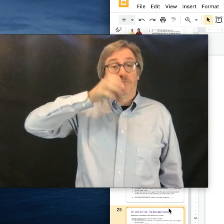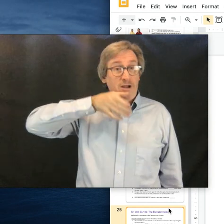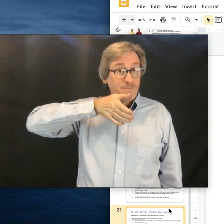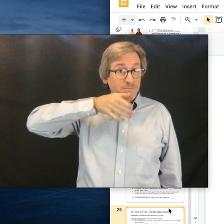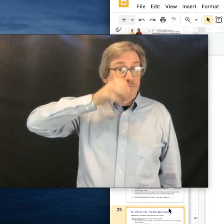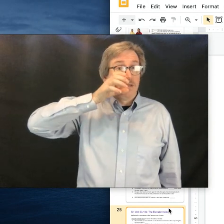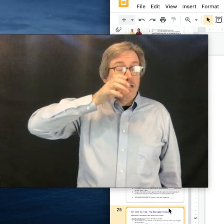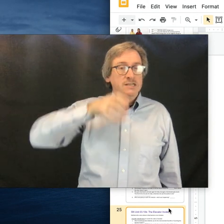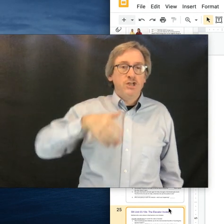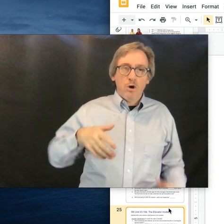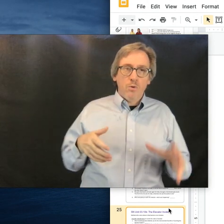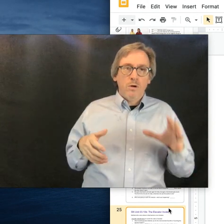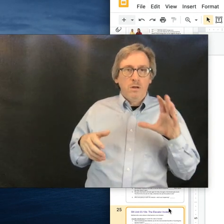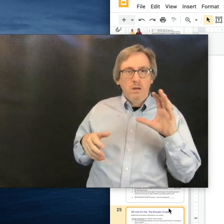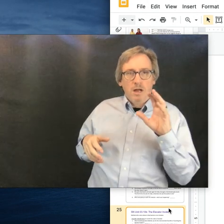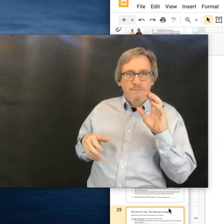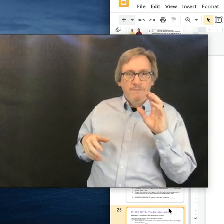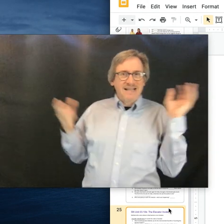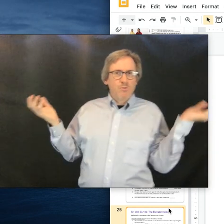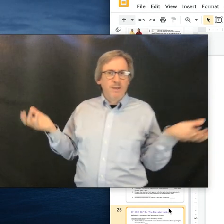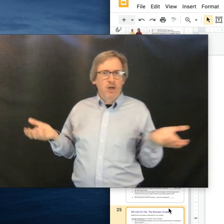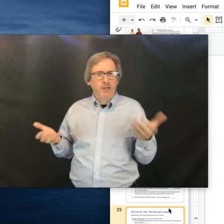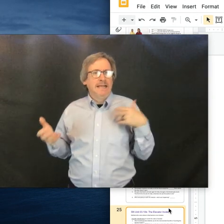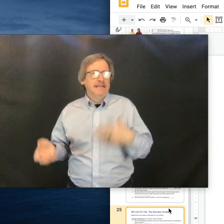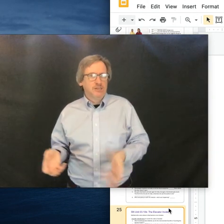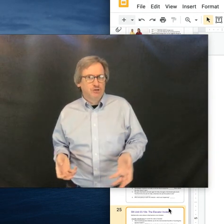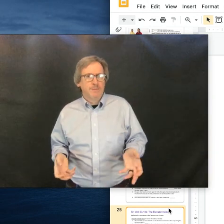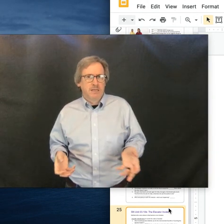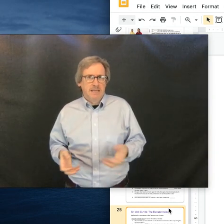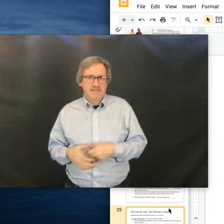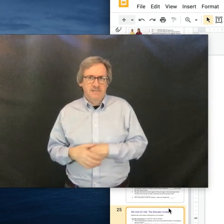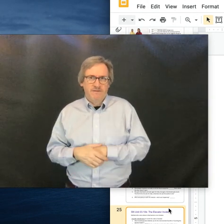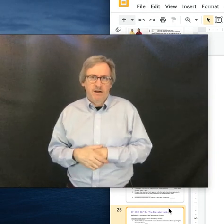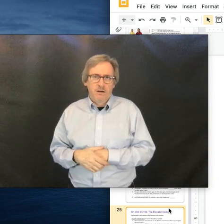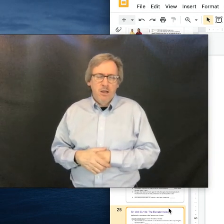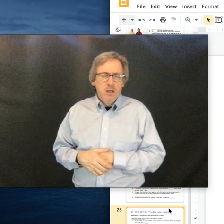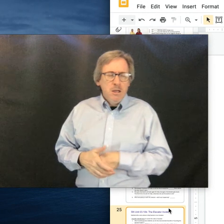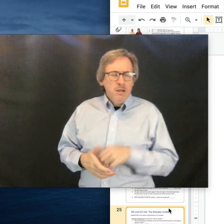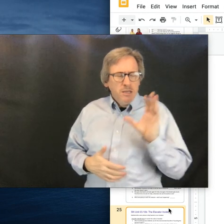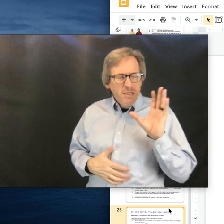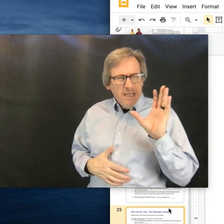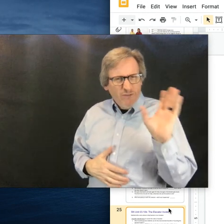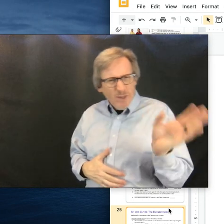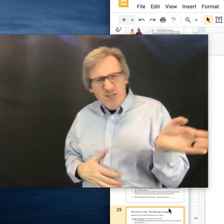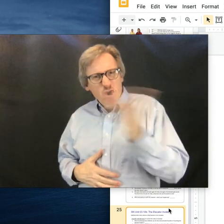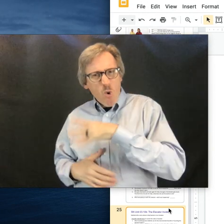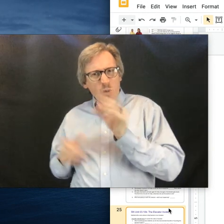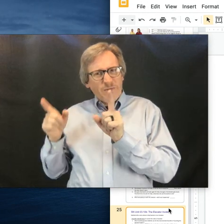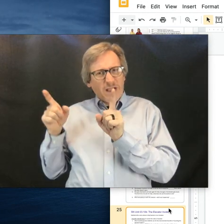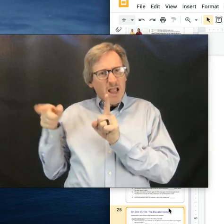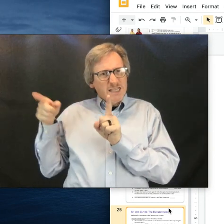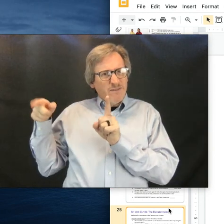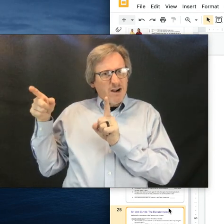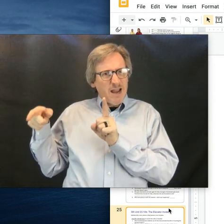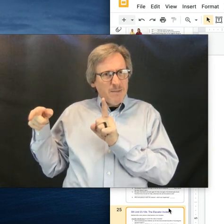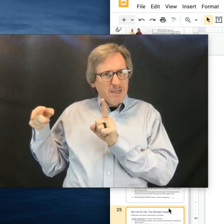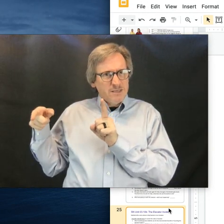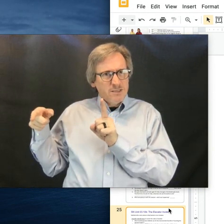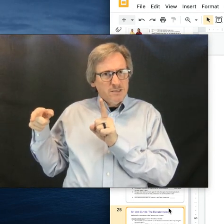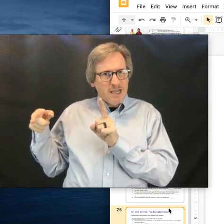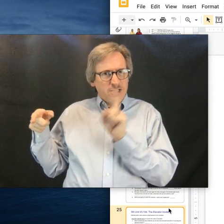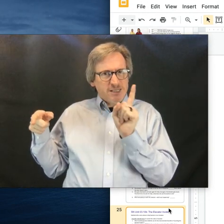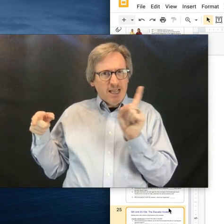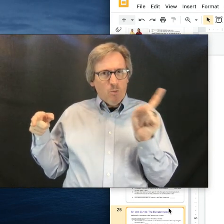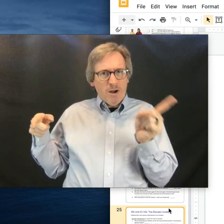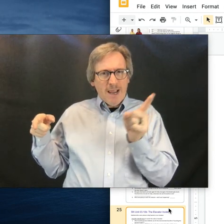cup, right? So that's what we call an instrument classifier. If you ignore what the classifier name